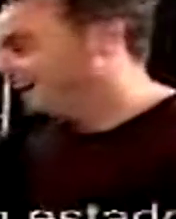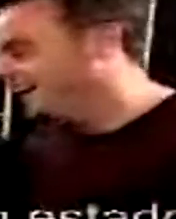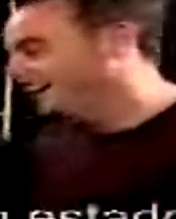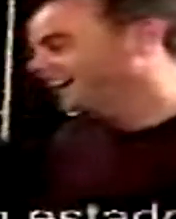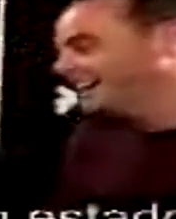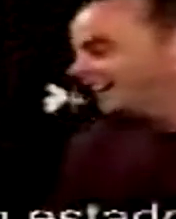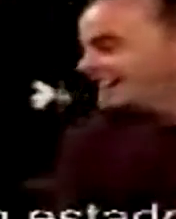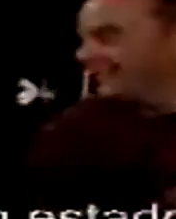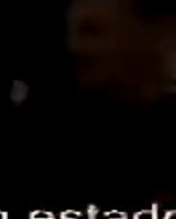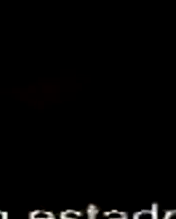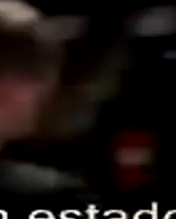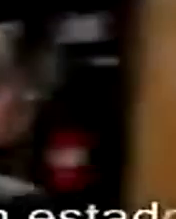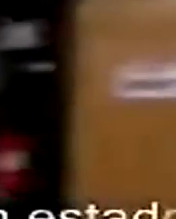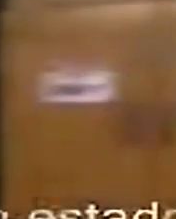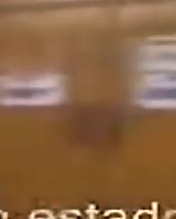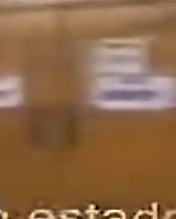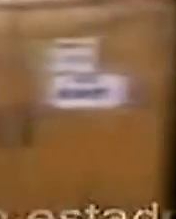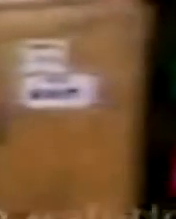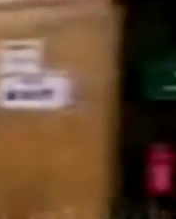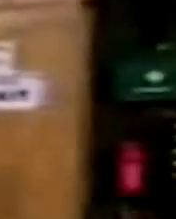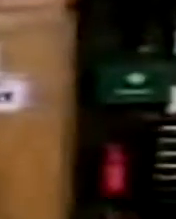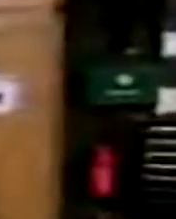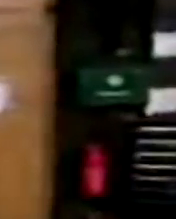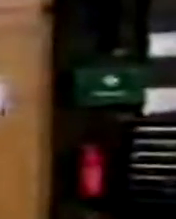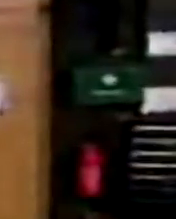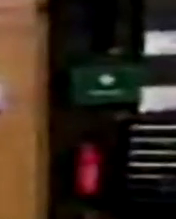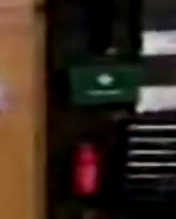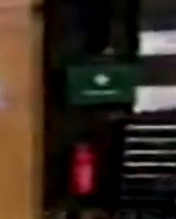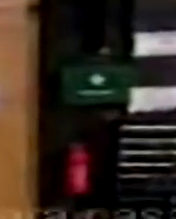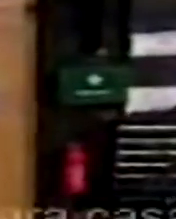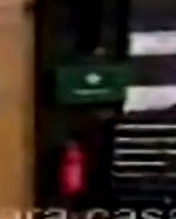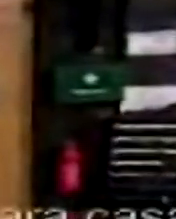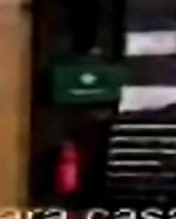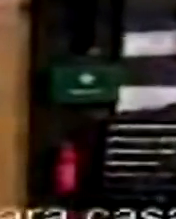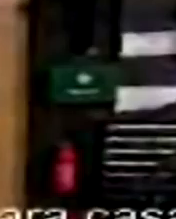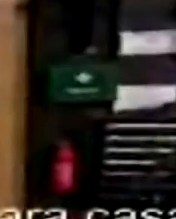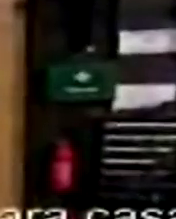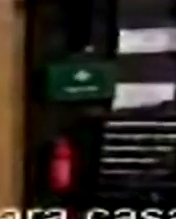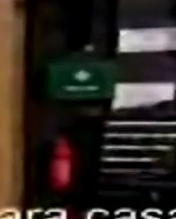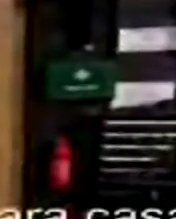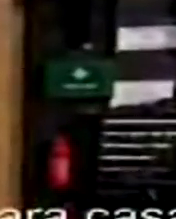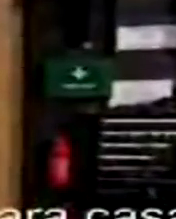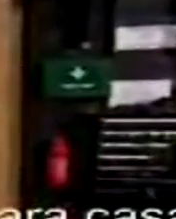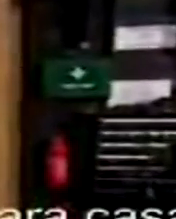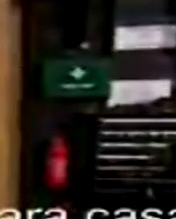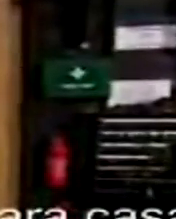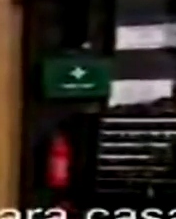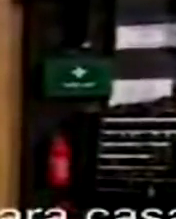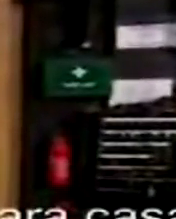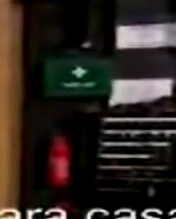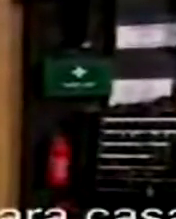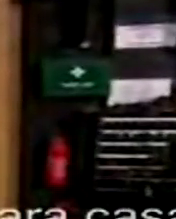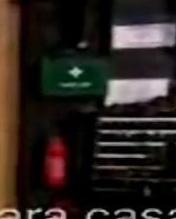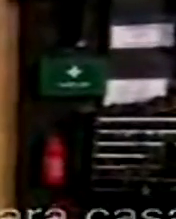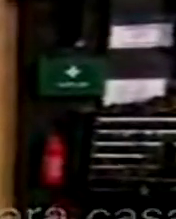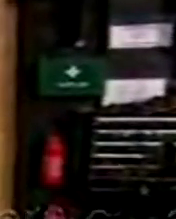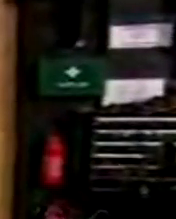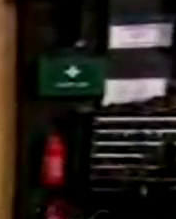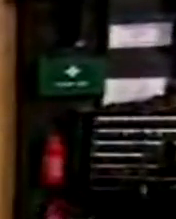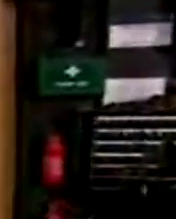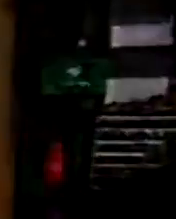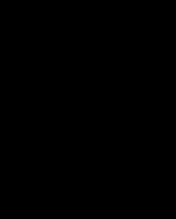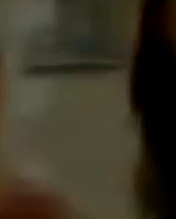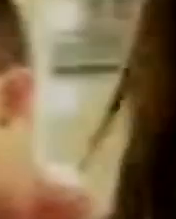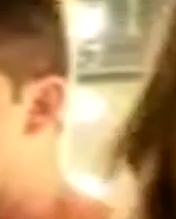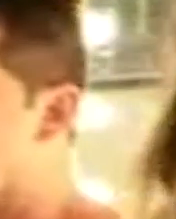Oh, yeah. And as Paul heads home happy, the judges think they might have found something special in Cardiff. I